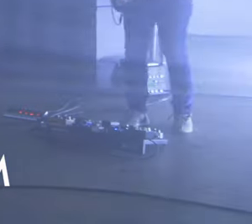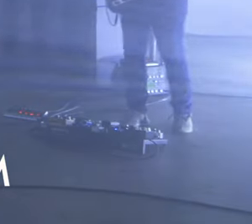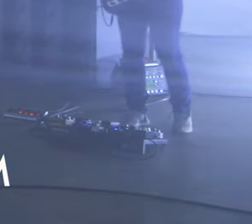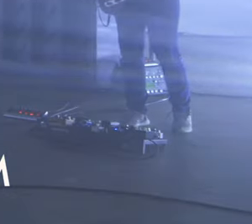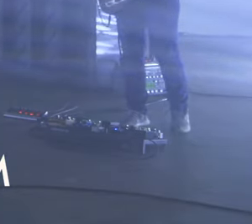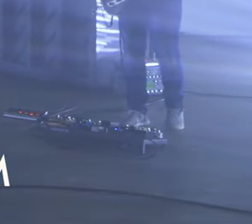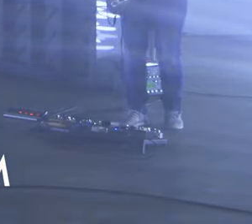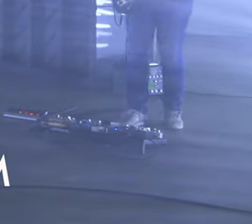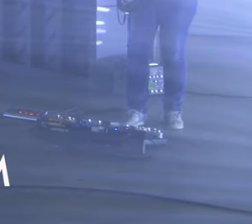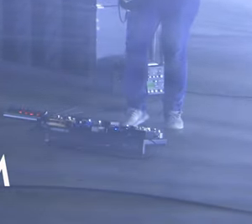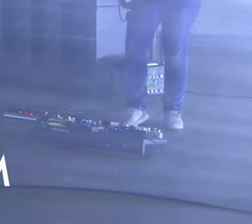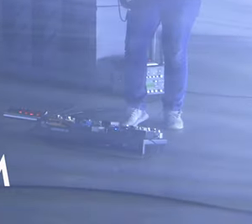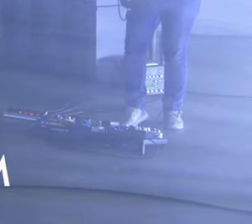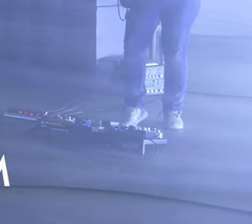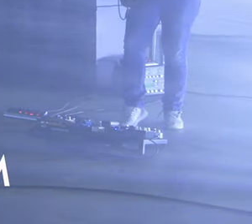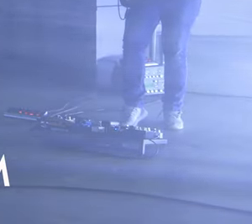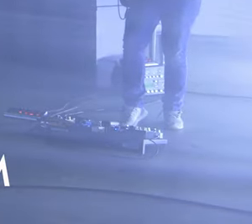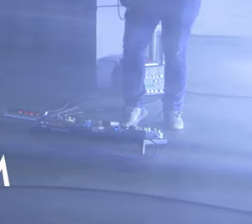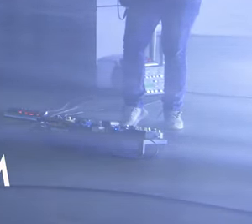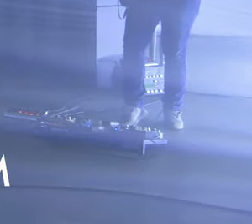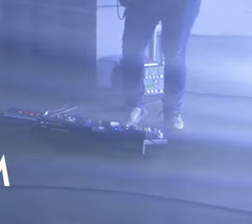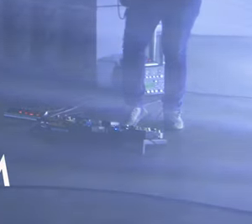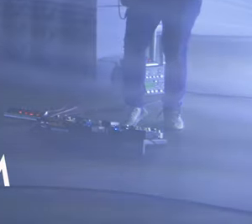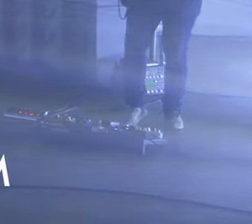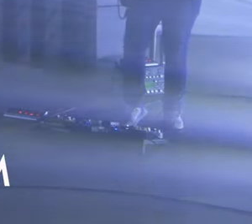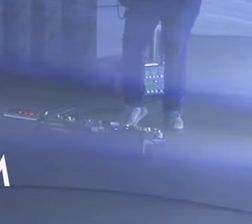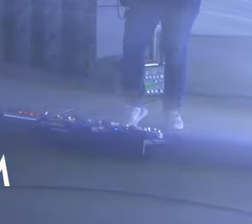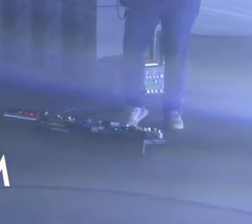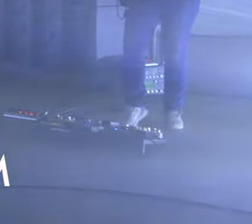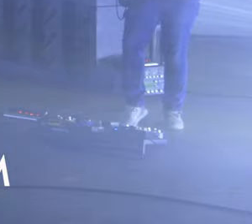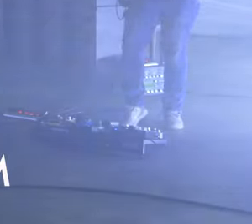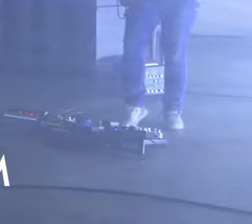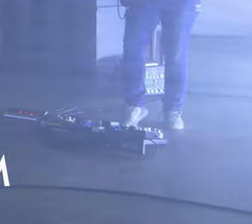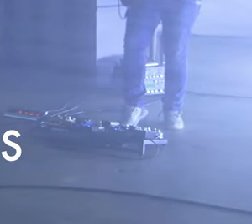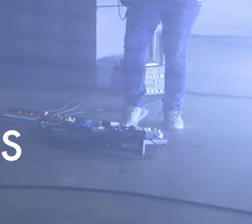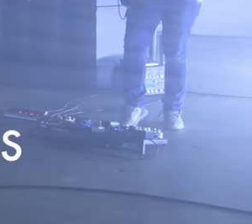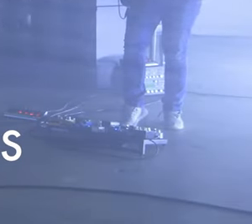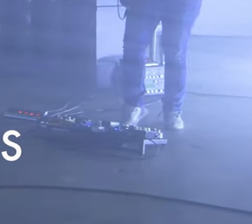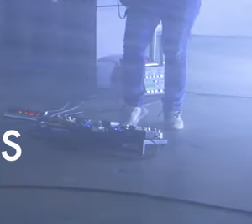Yeah.